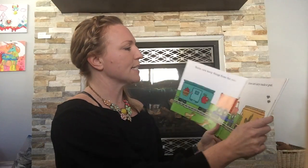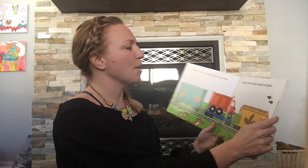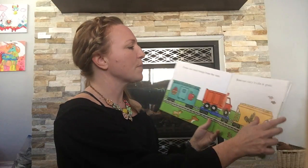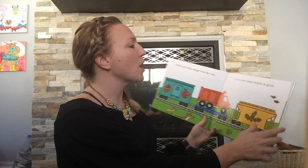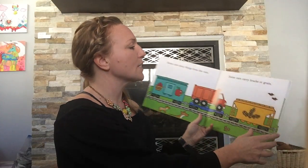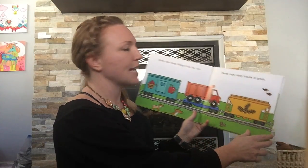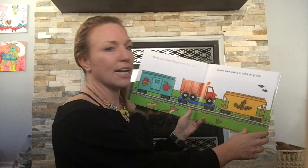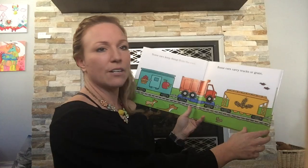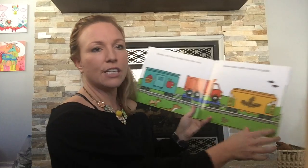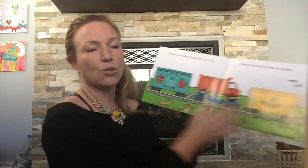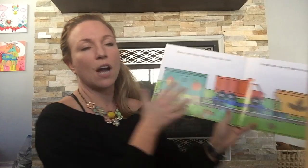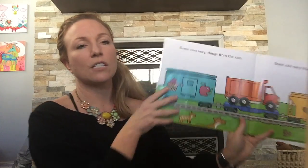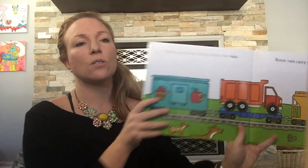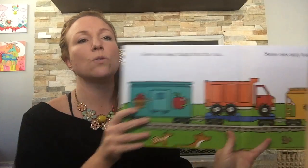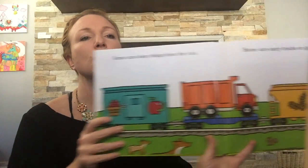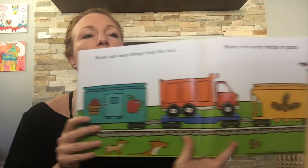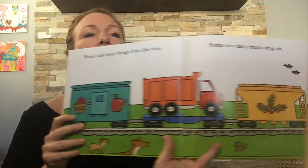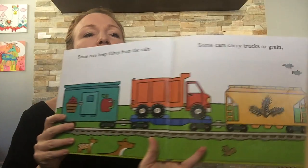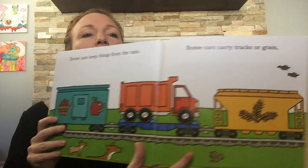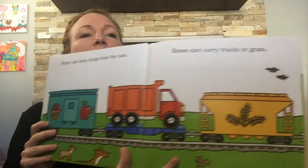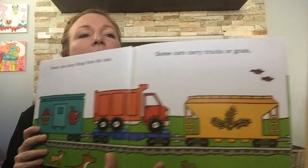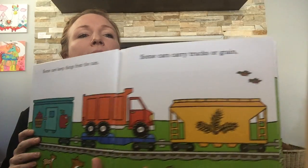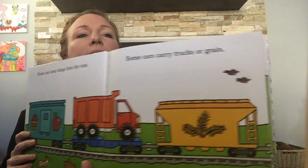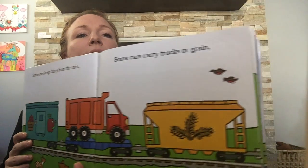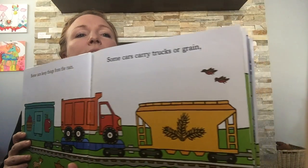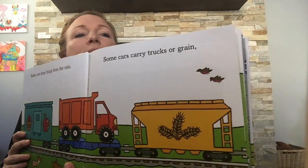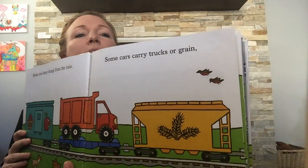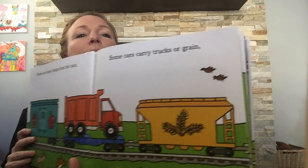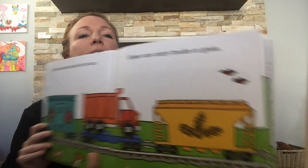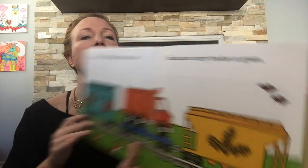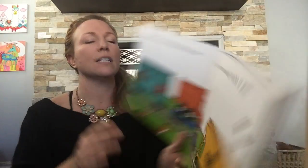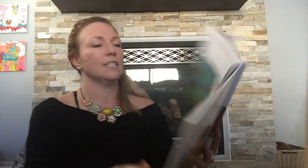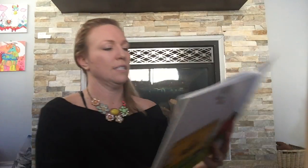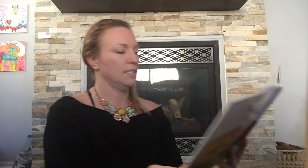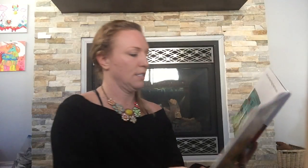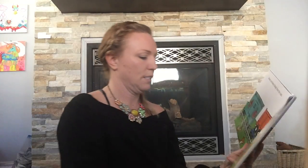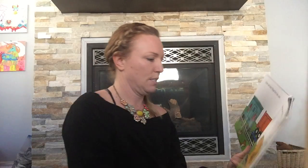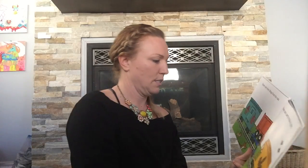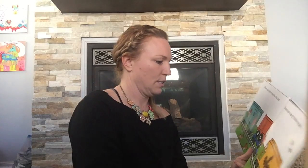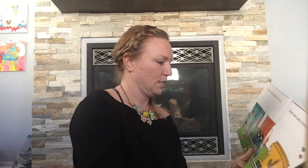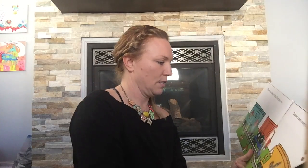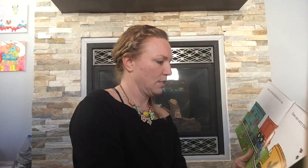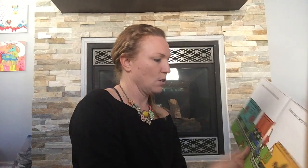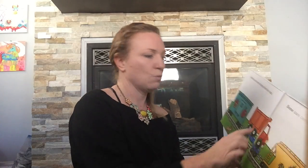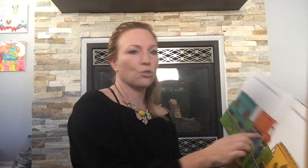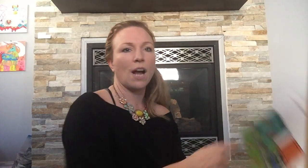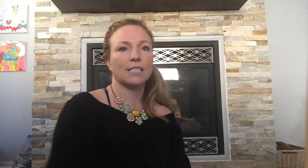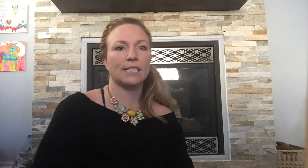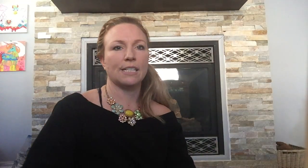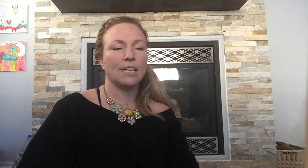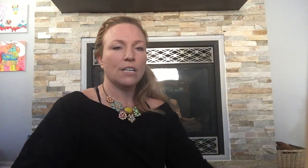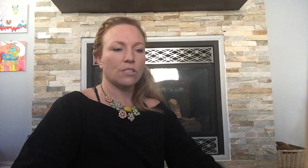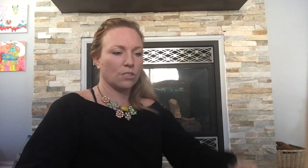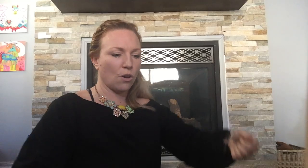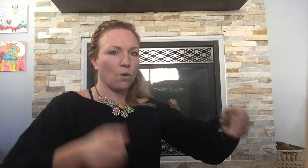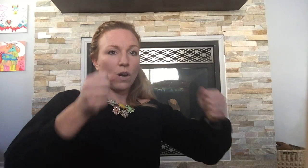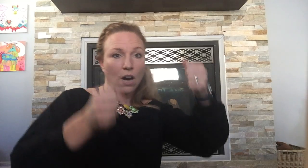Some cars carry trucks or grain. Here we are. Oh, trucks. So a